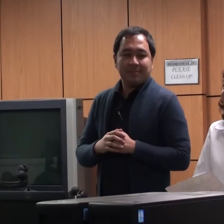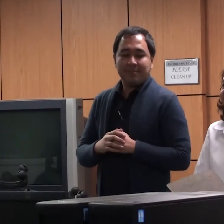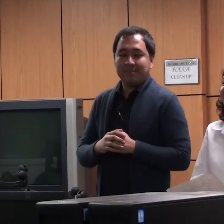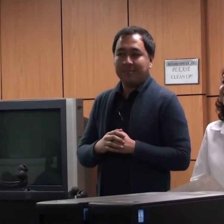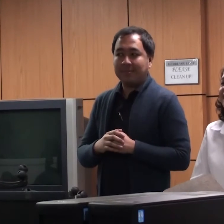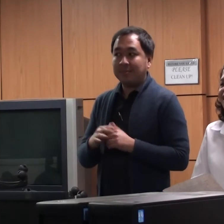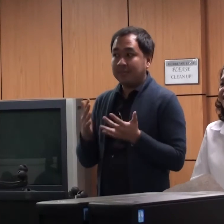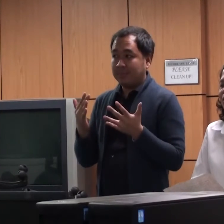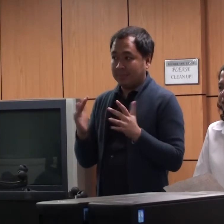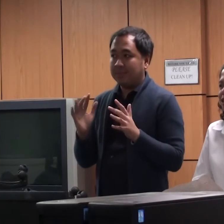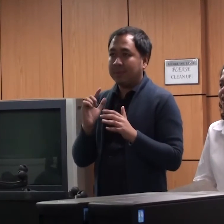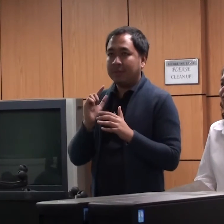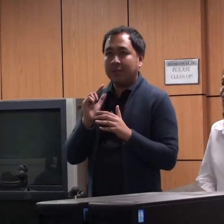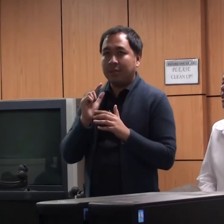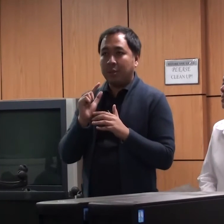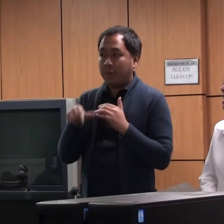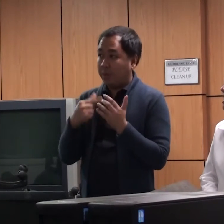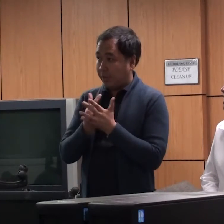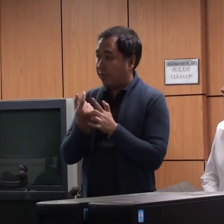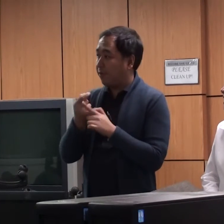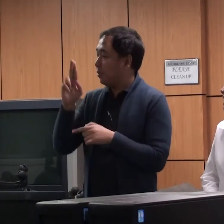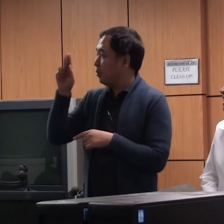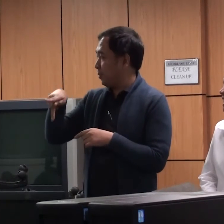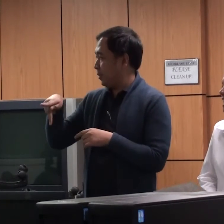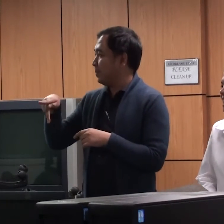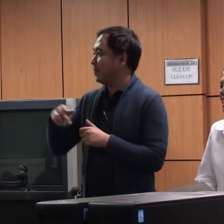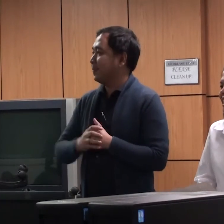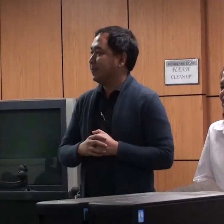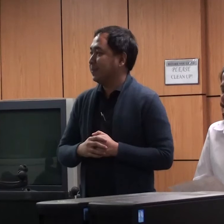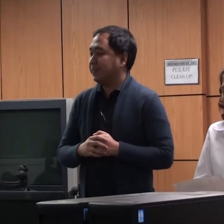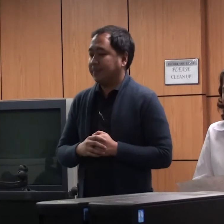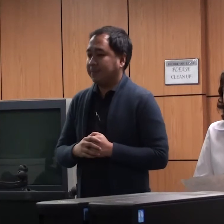She completed in the University of the Philippines.